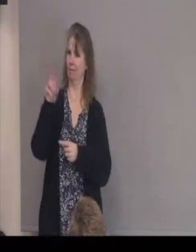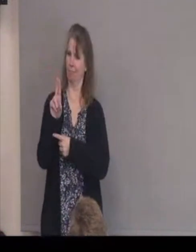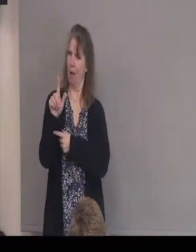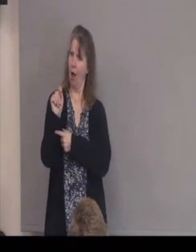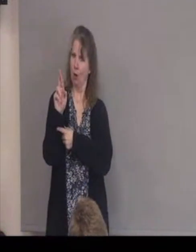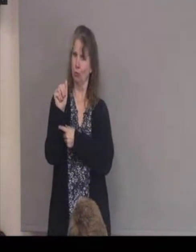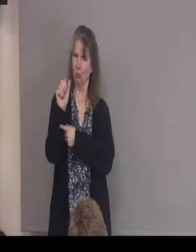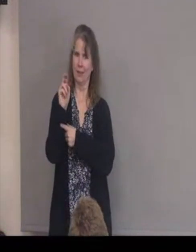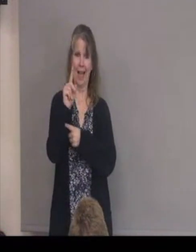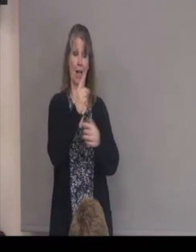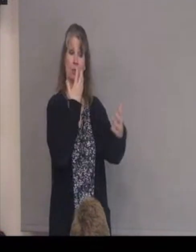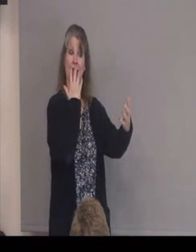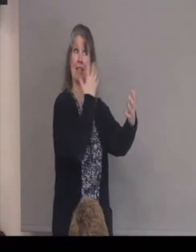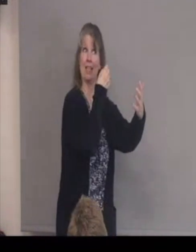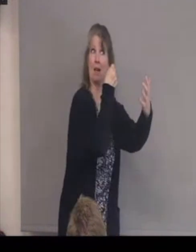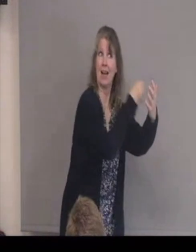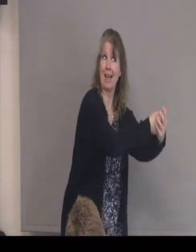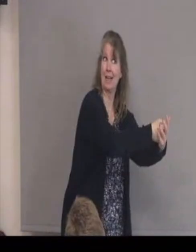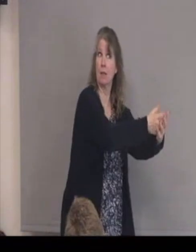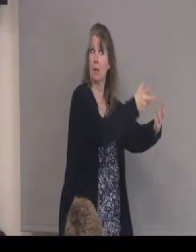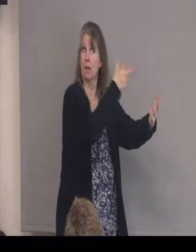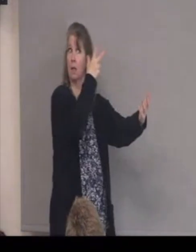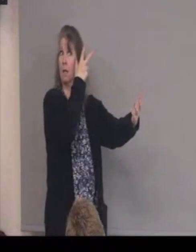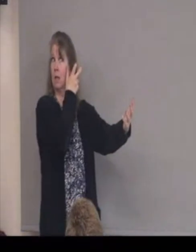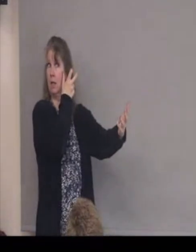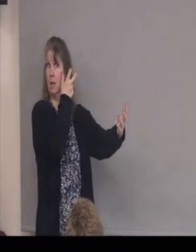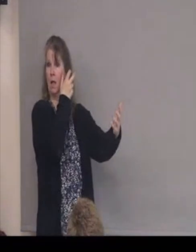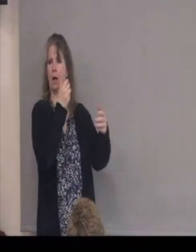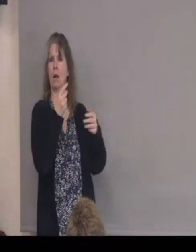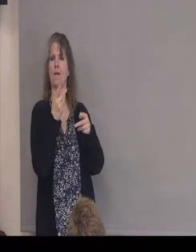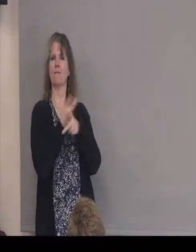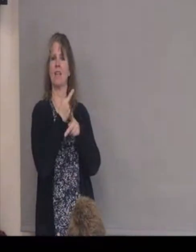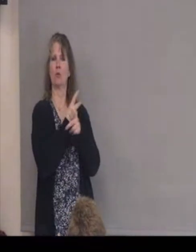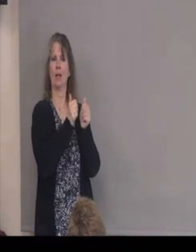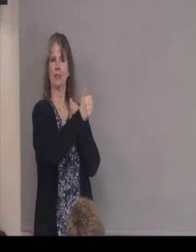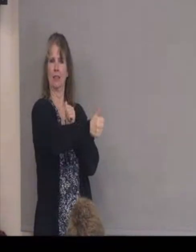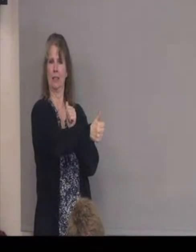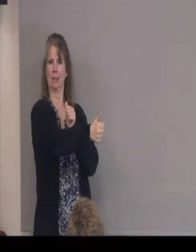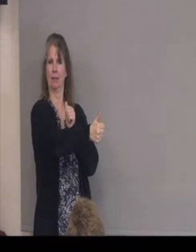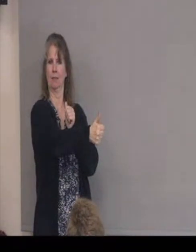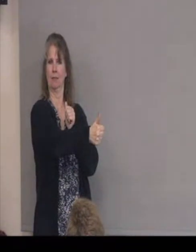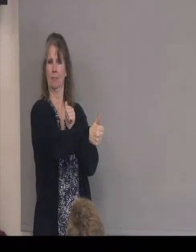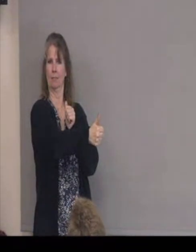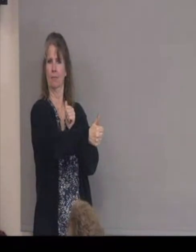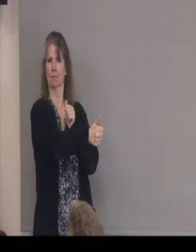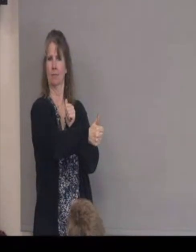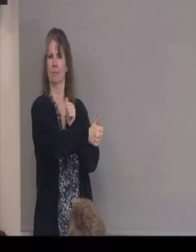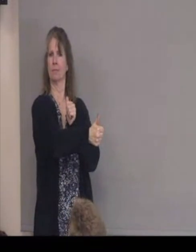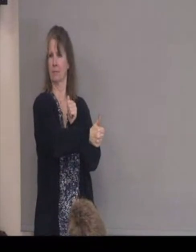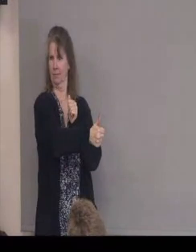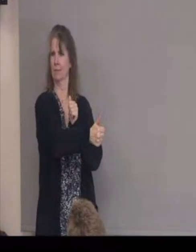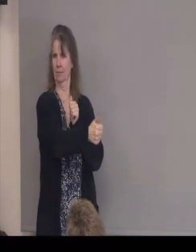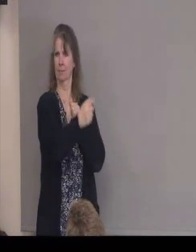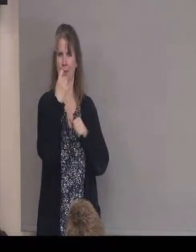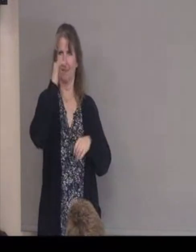bats use a form of sonography called echolocation, where they emit noises that bounce off their environment and they can figure out